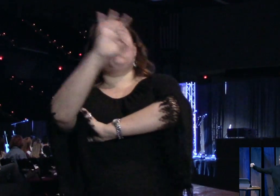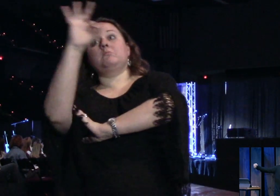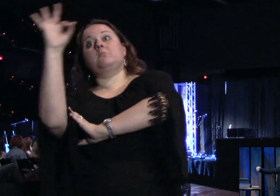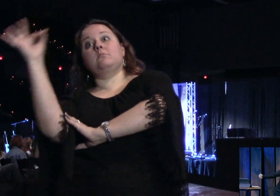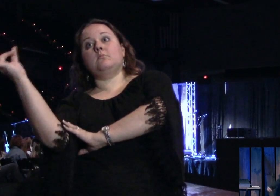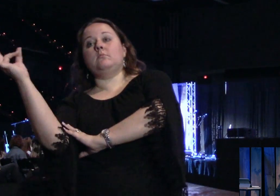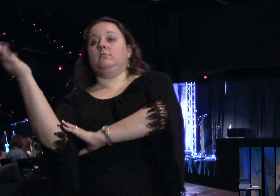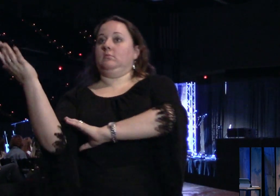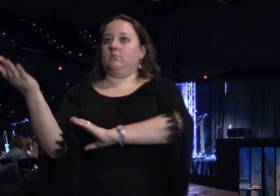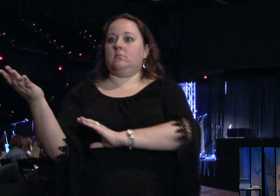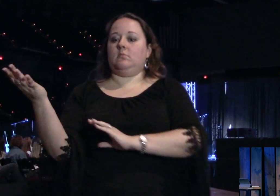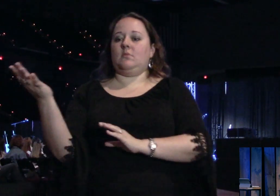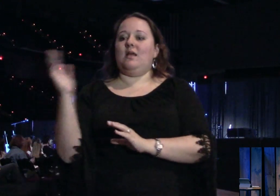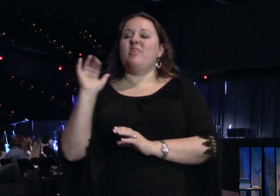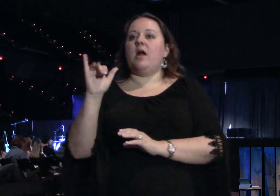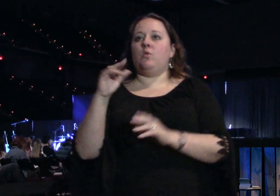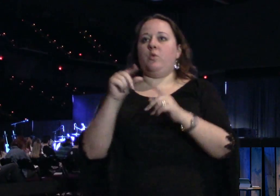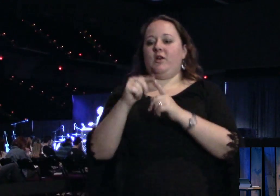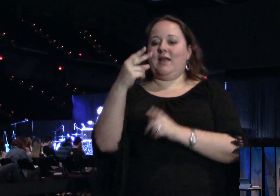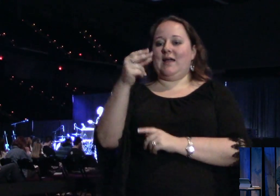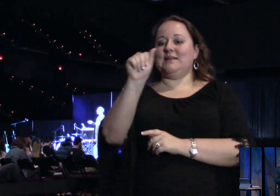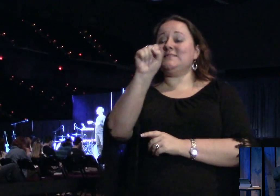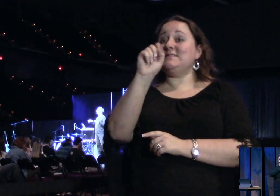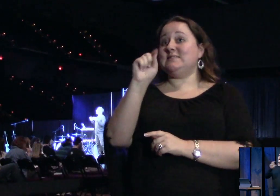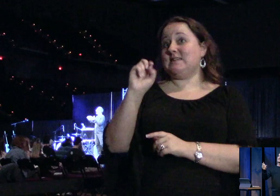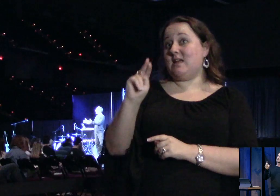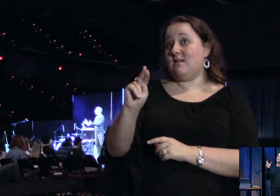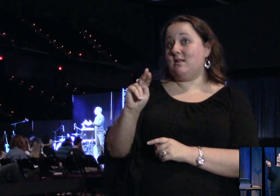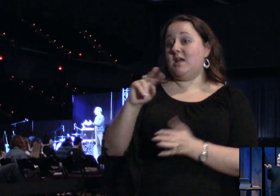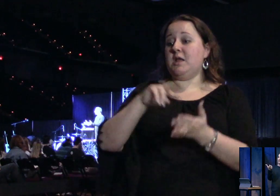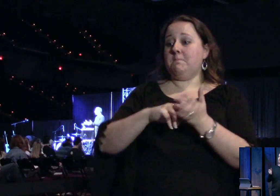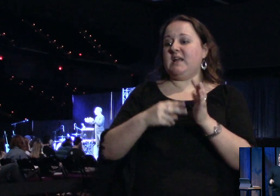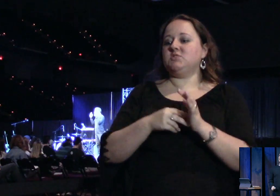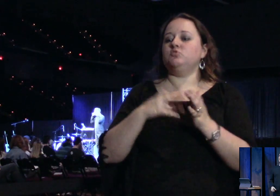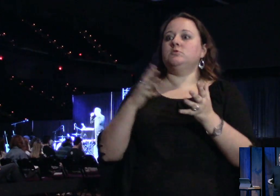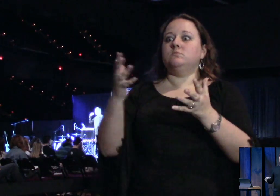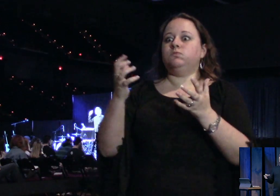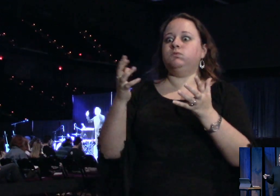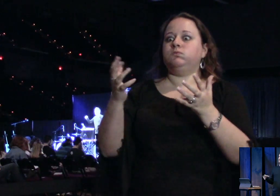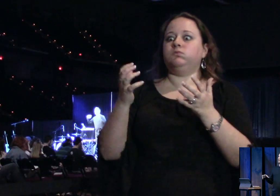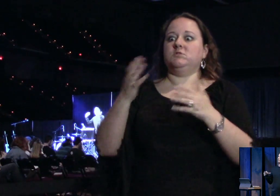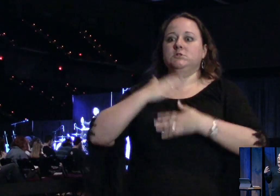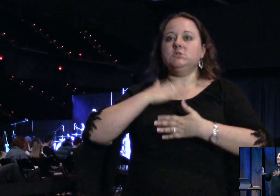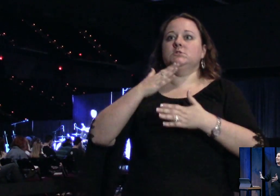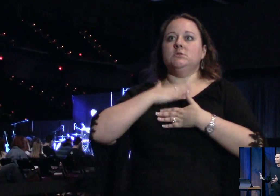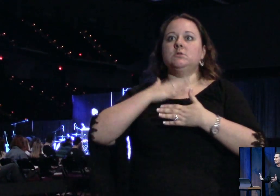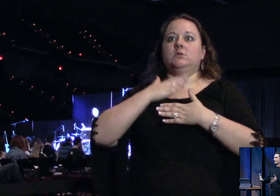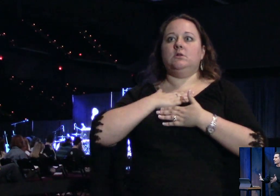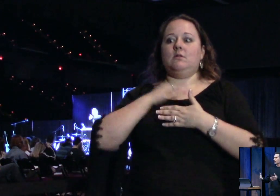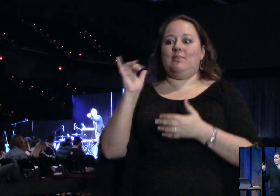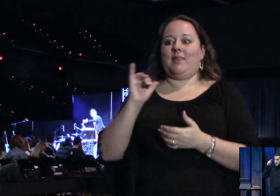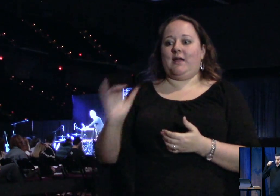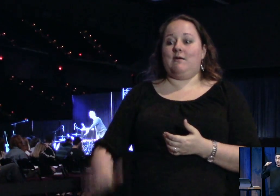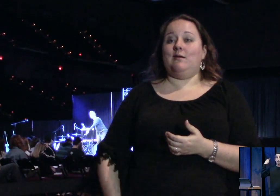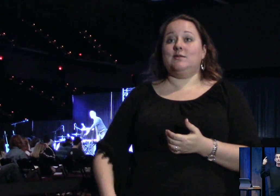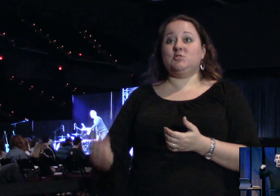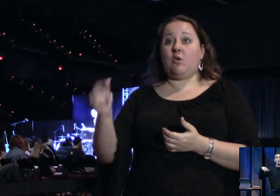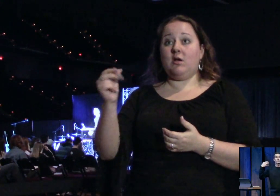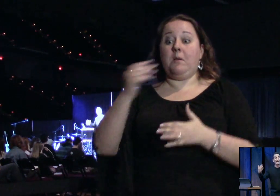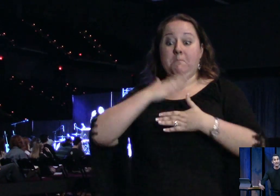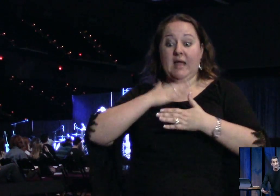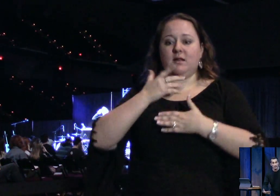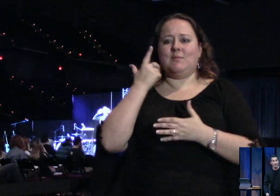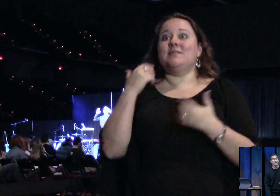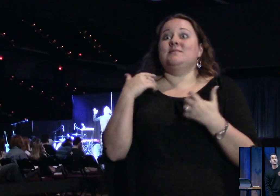sets, and then it hastens back to the place where it started. That word hasten in the Hebrew, it means to pant. Like think about a